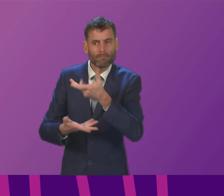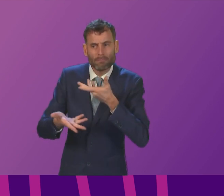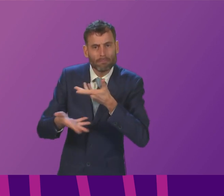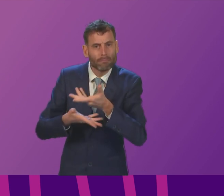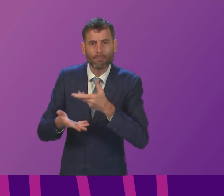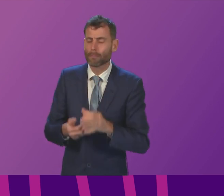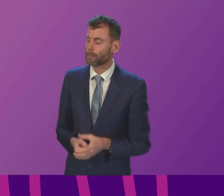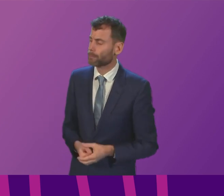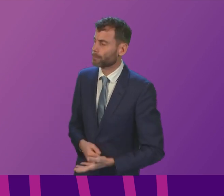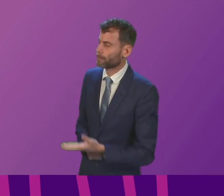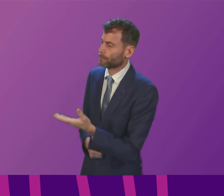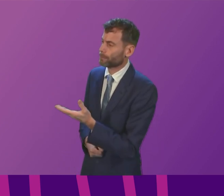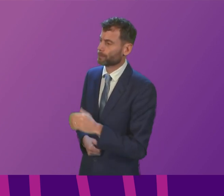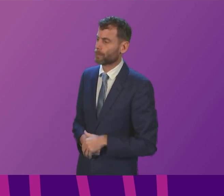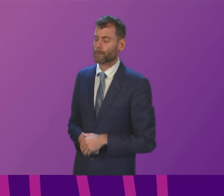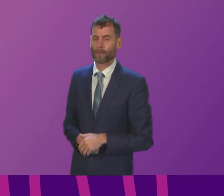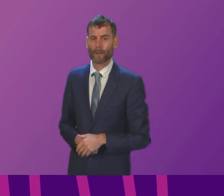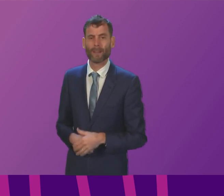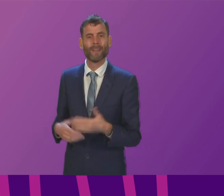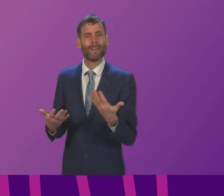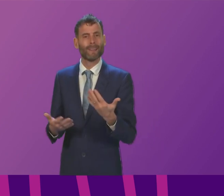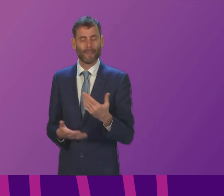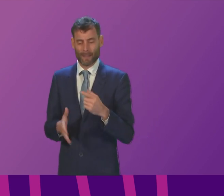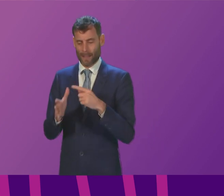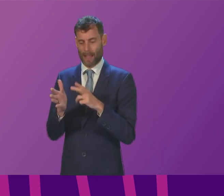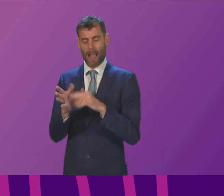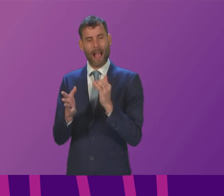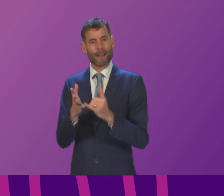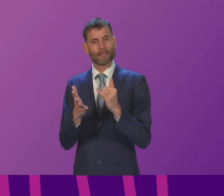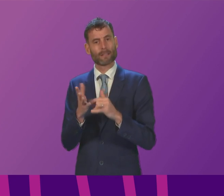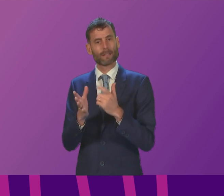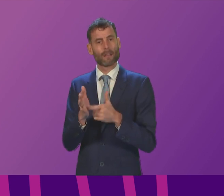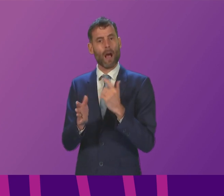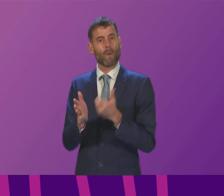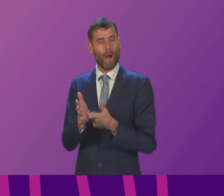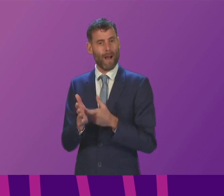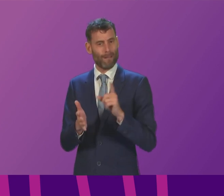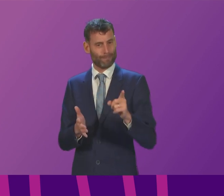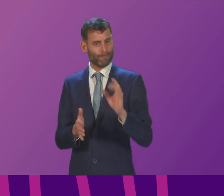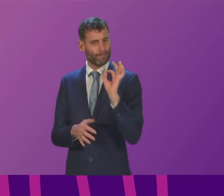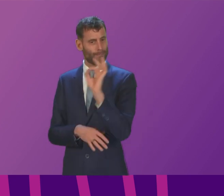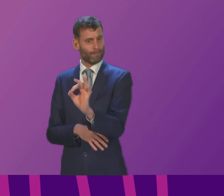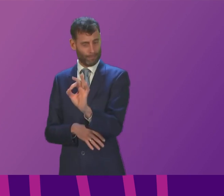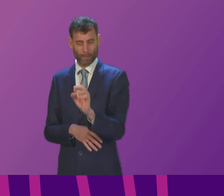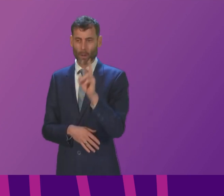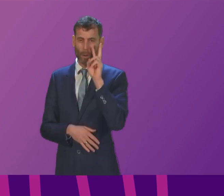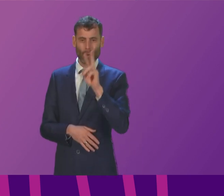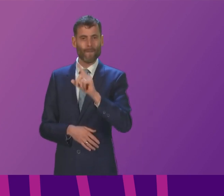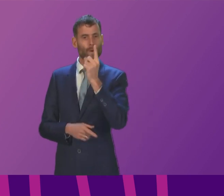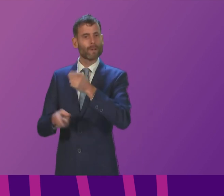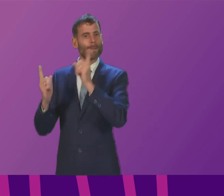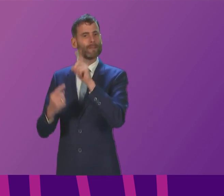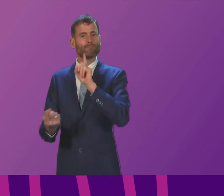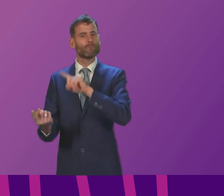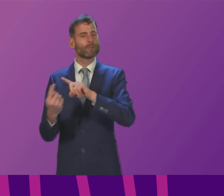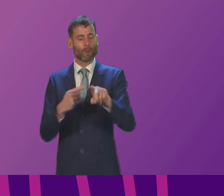thank you presiding officer in response to Anna Sarwar the first minister engaged on the RCN report